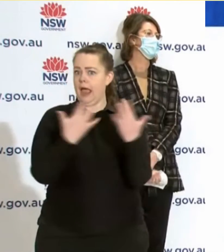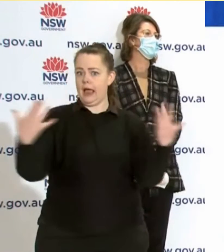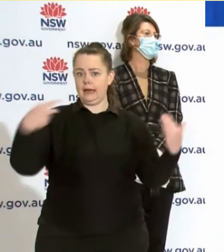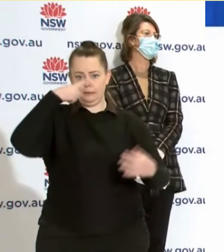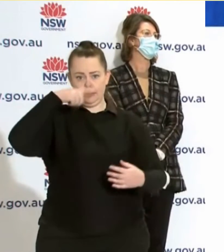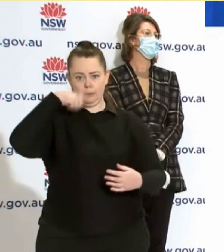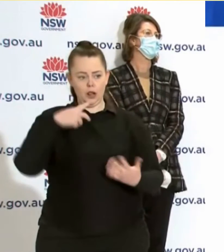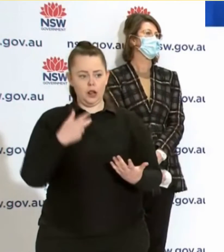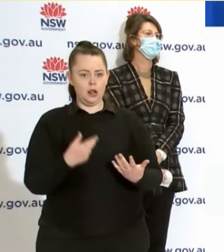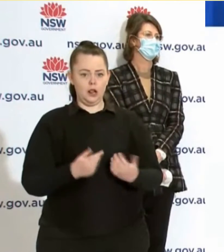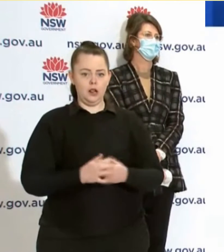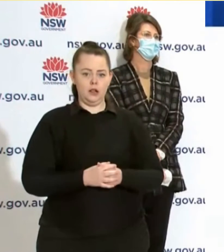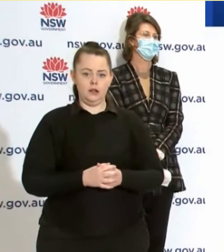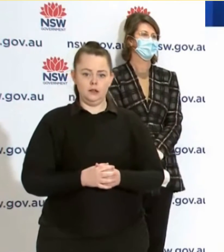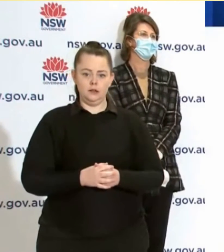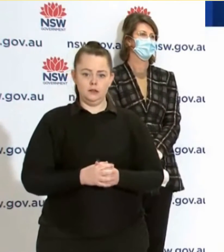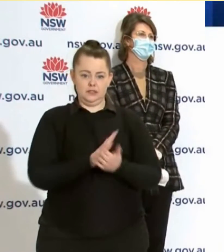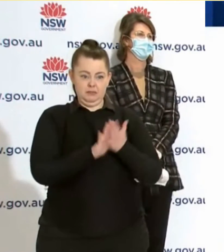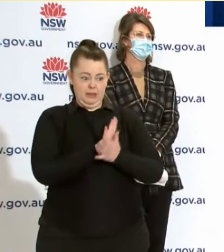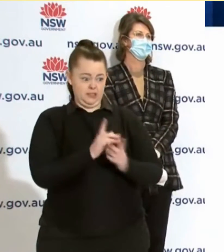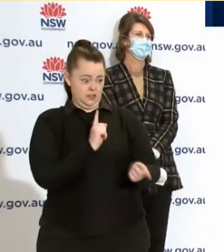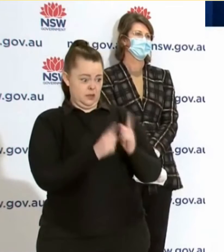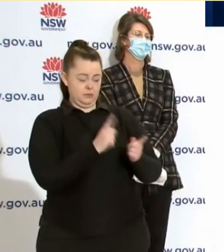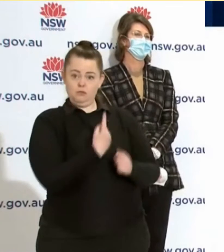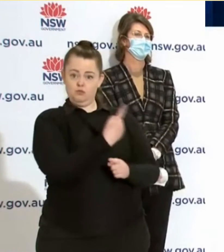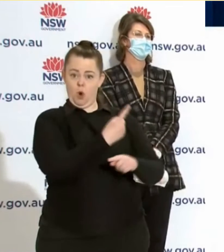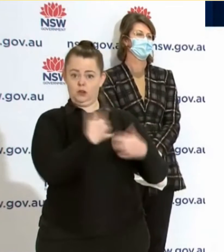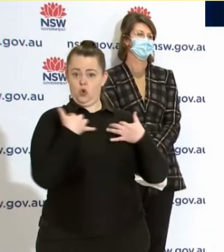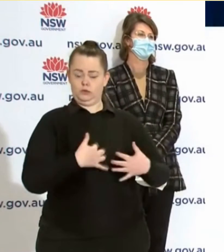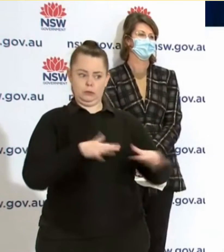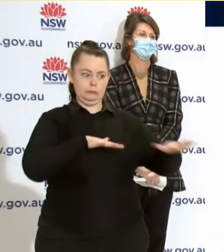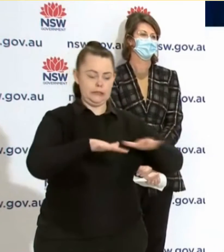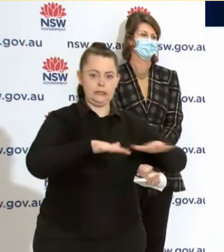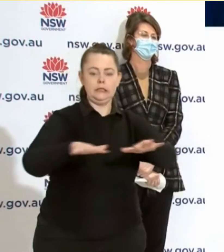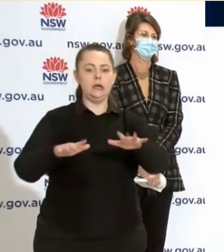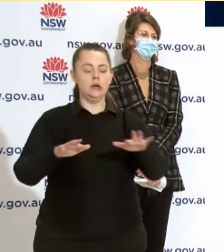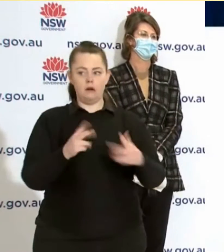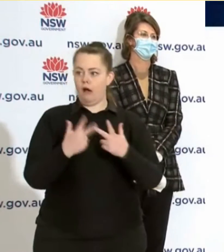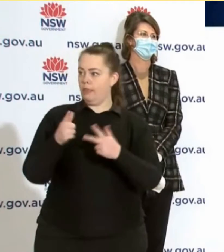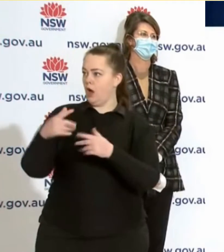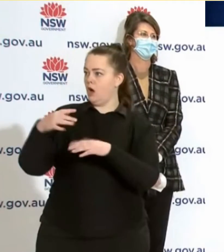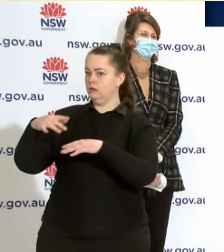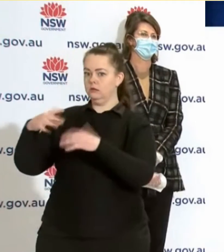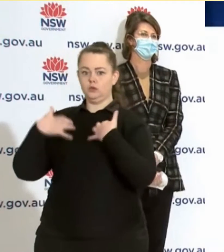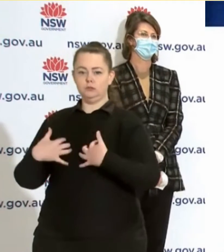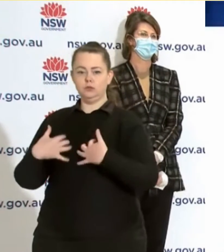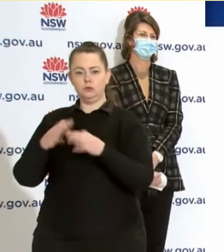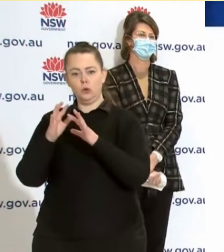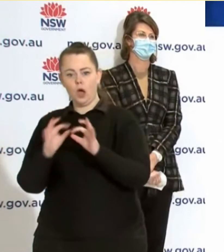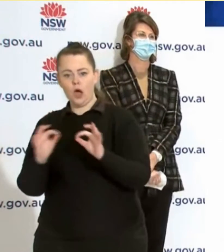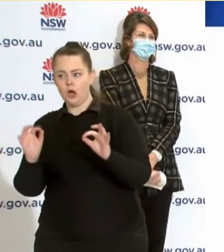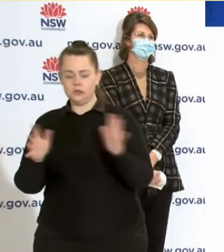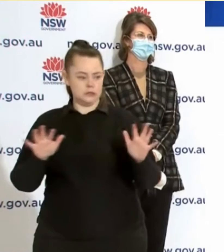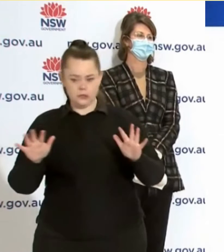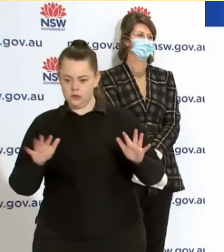without a pandemic. And especially during these months, these are the months normally you'd find our emergency departments or other places full of people with